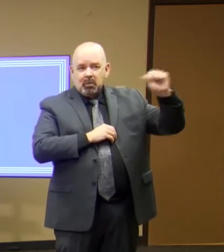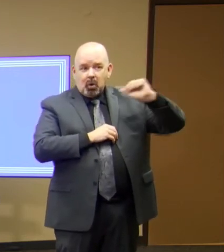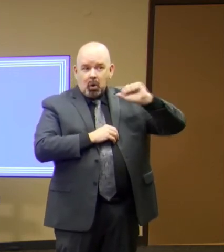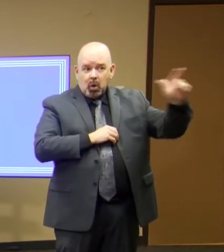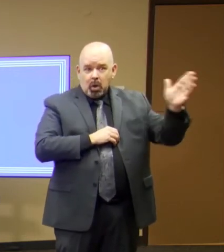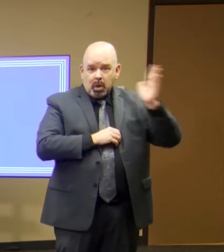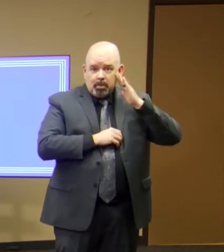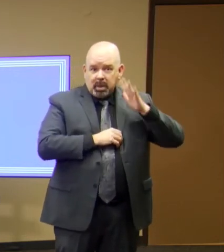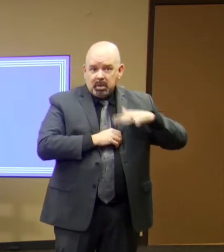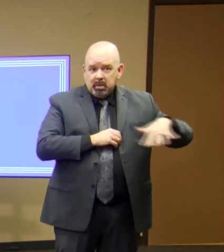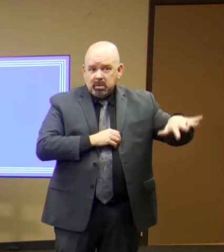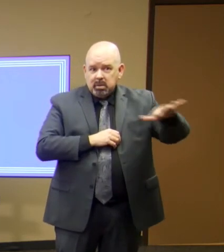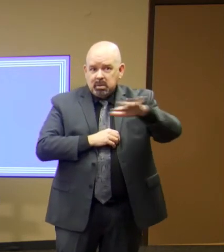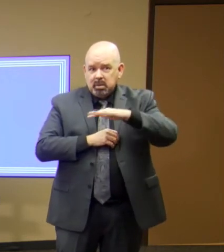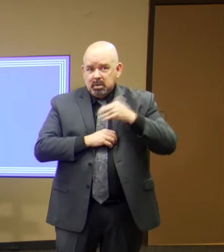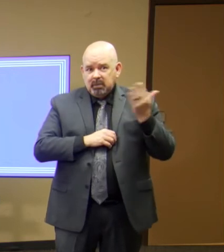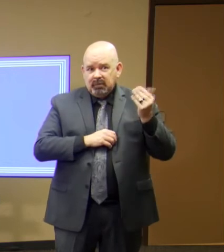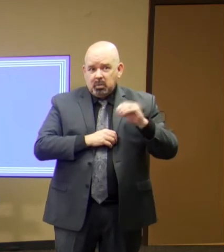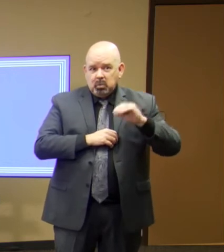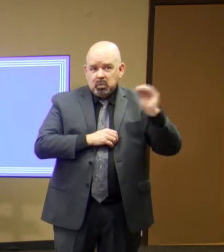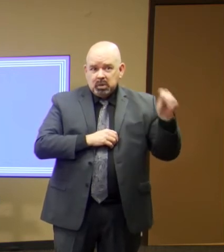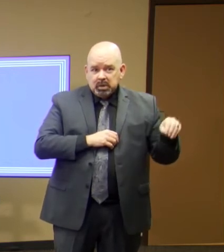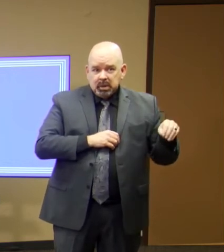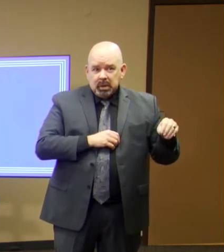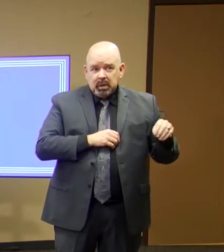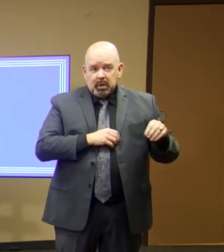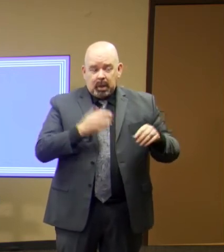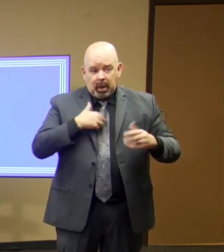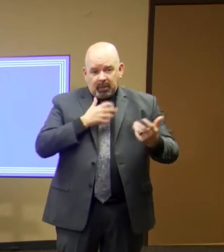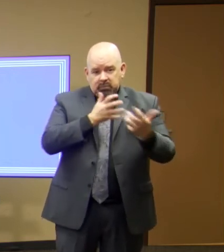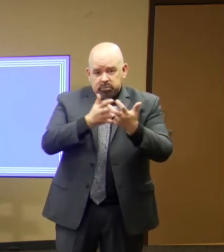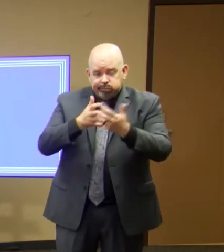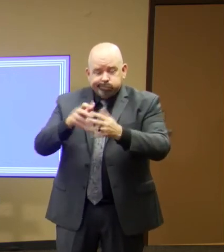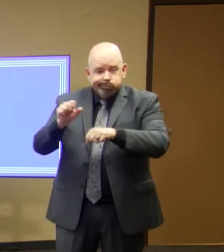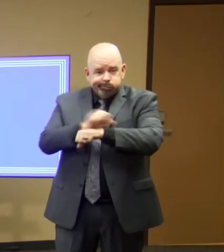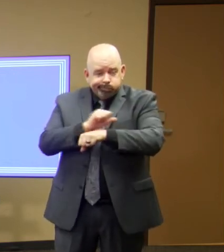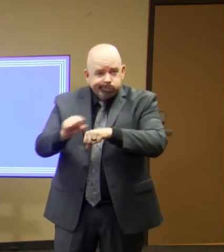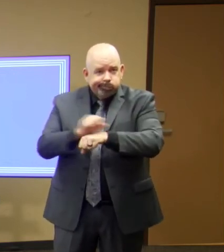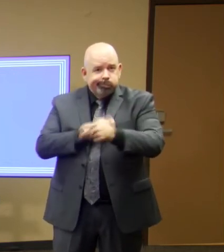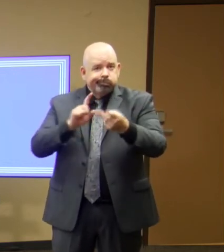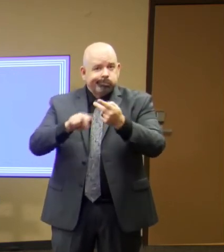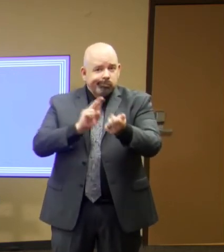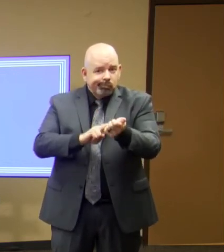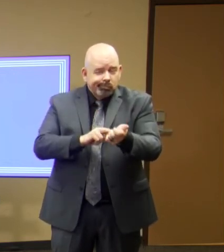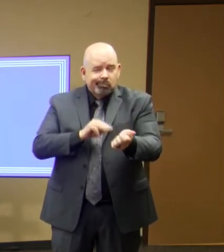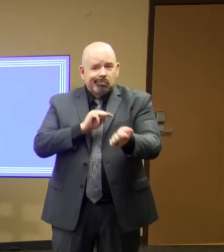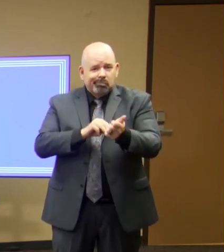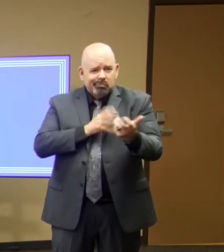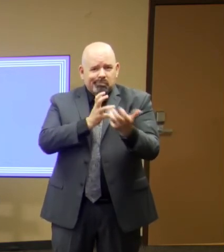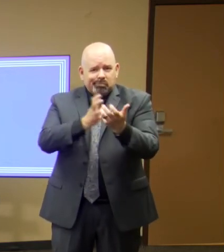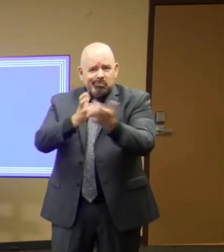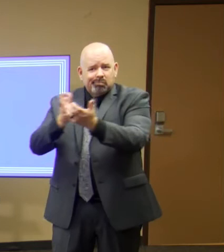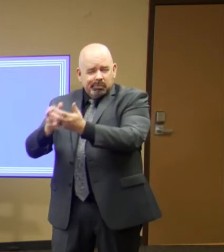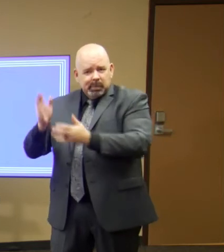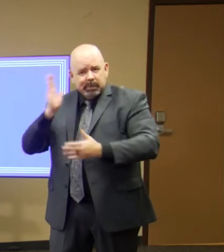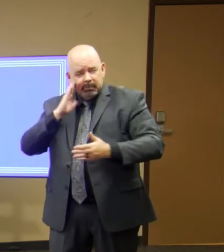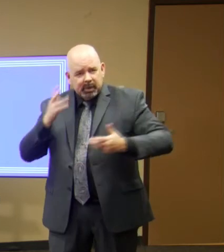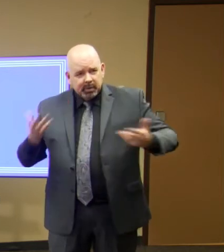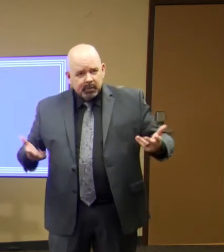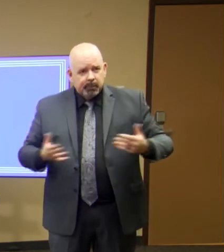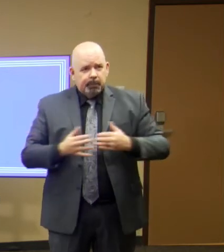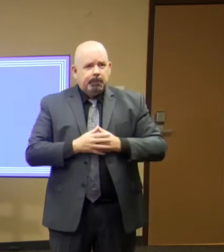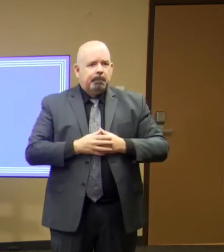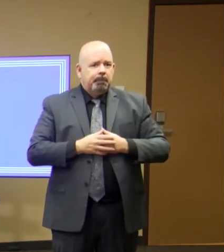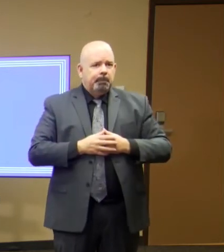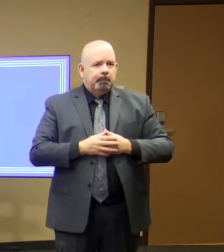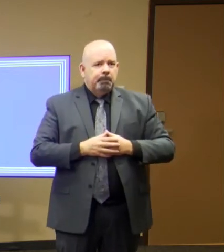beds can be staffed, because you may not have sufficient staff for the bed. And then you have to be